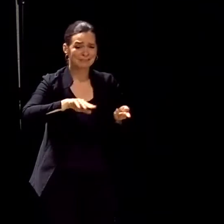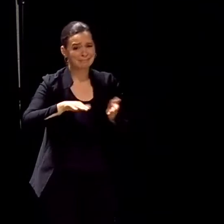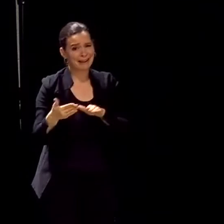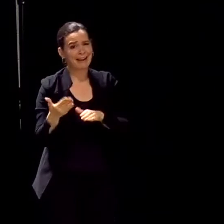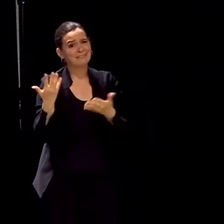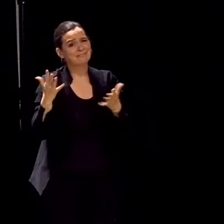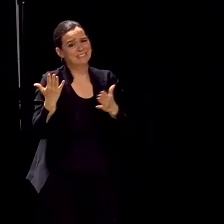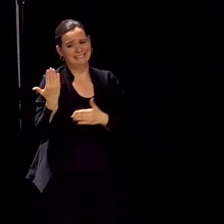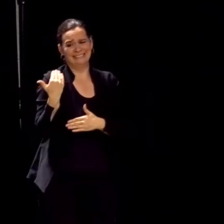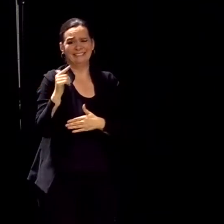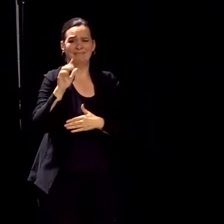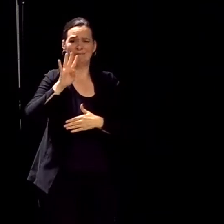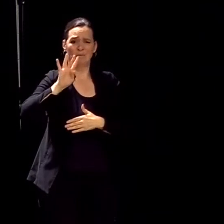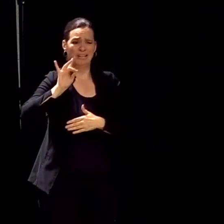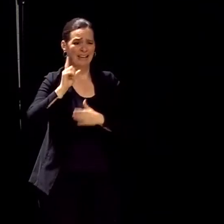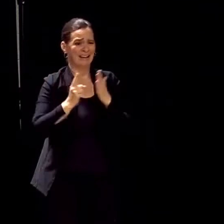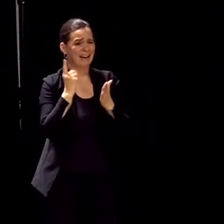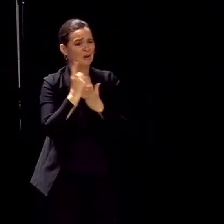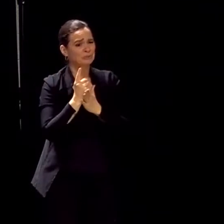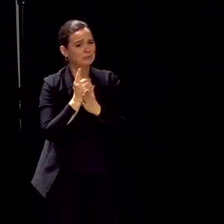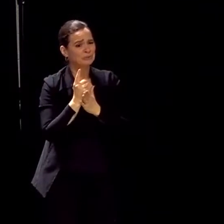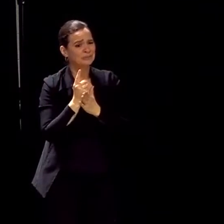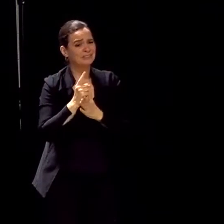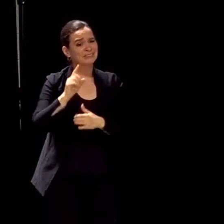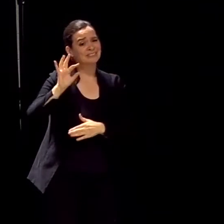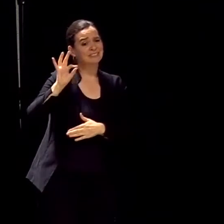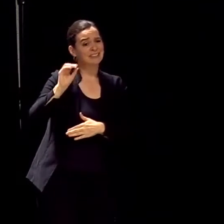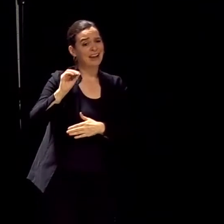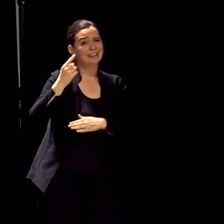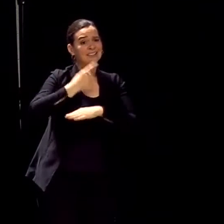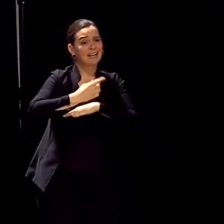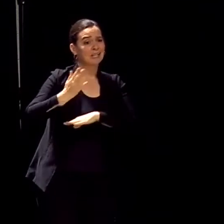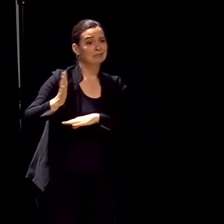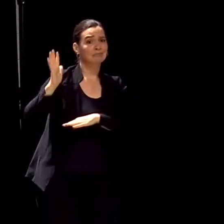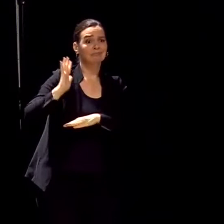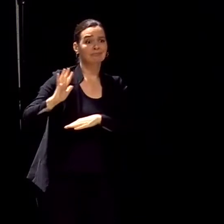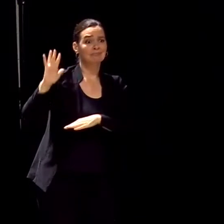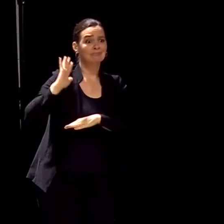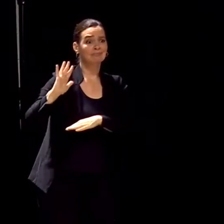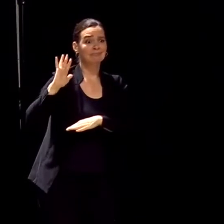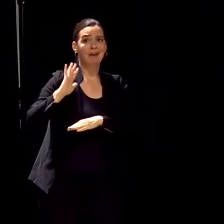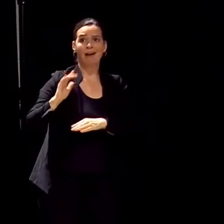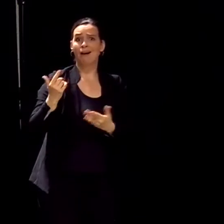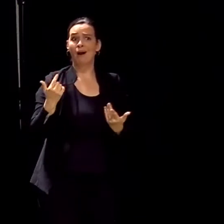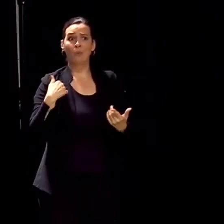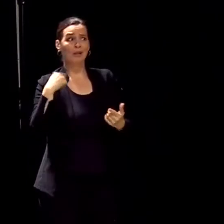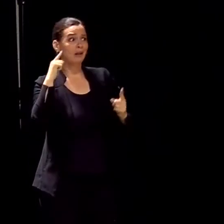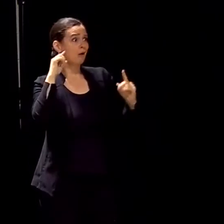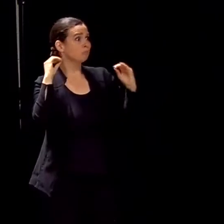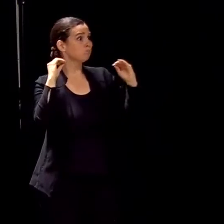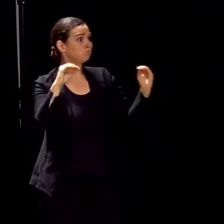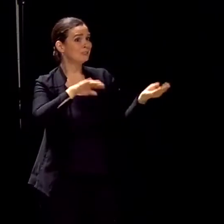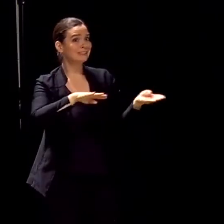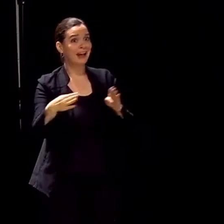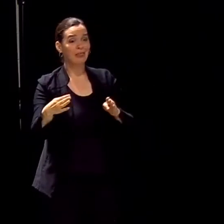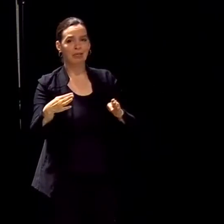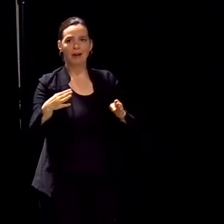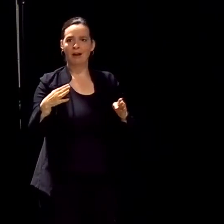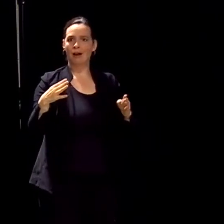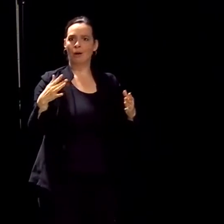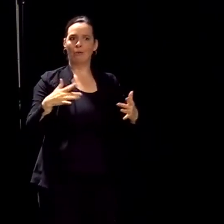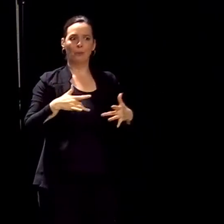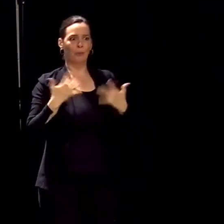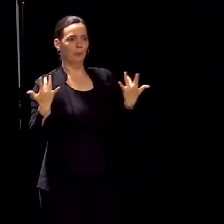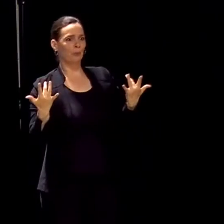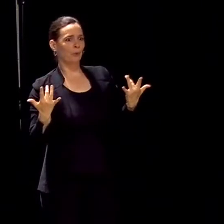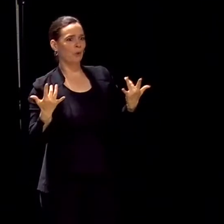90 days ago, I was saying, Governor, open up weddings, open up conventions. Let's test. Let's figure out a